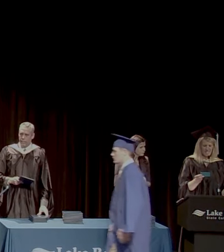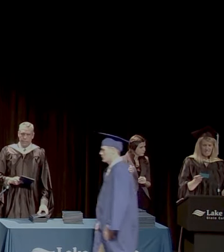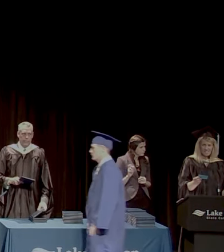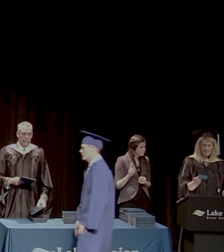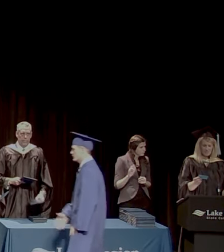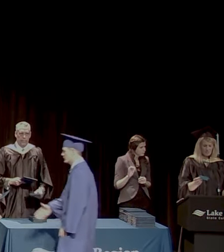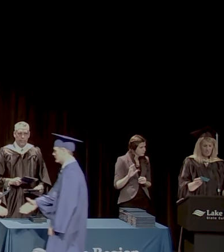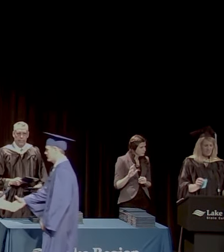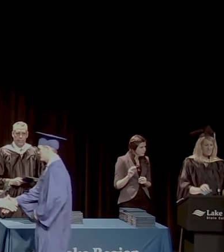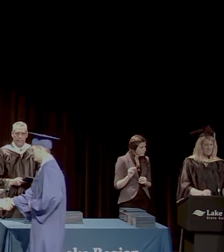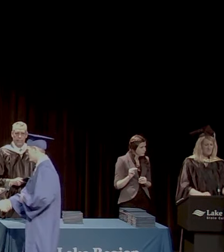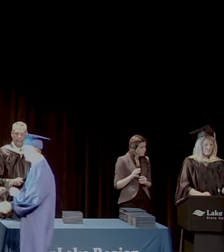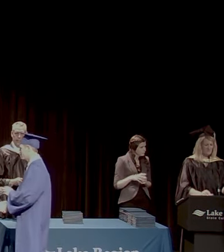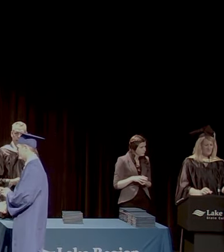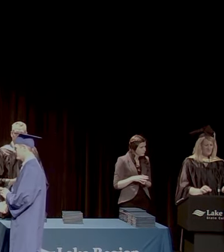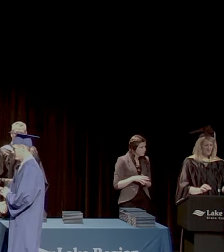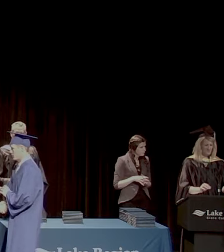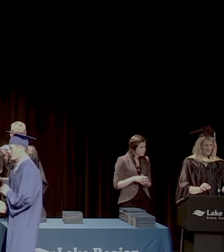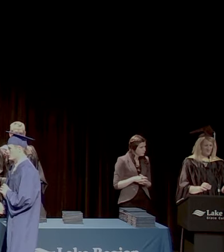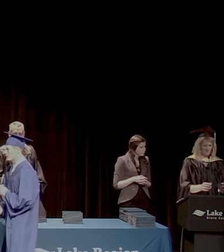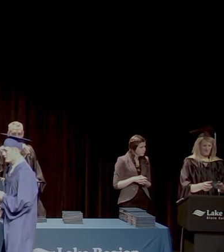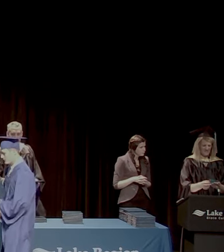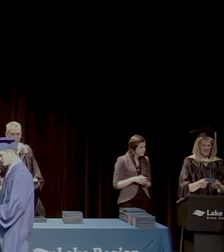Associate in Science, Liberal Arts.